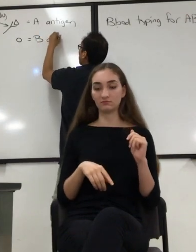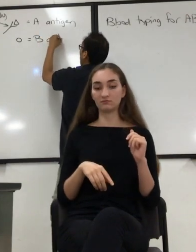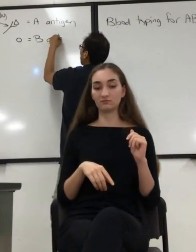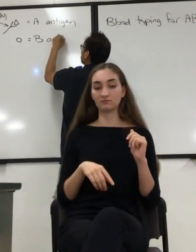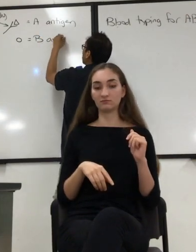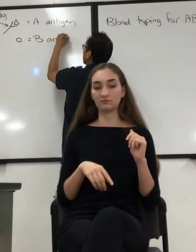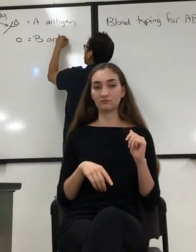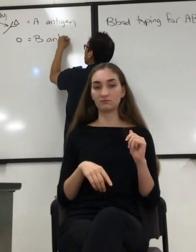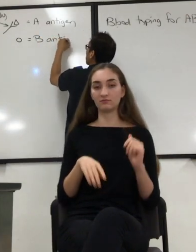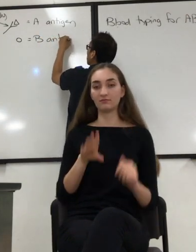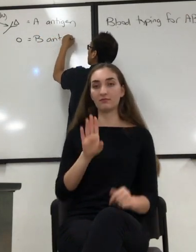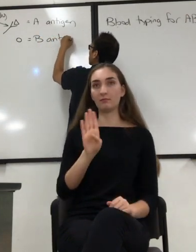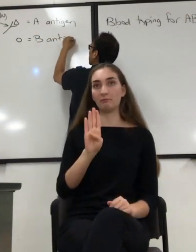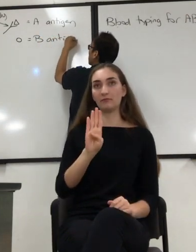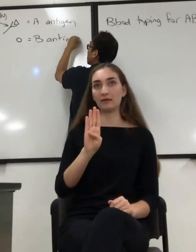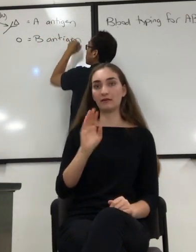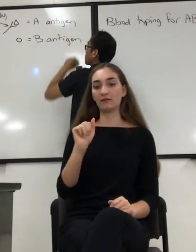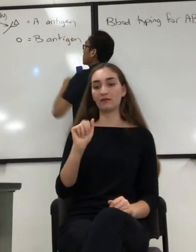B antigen,